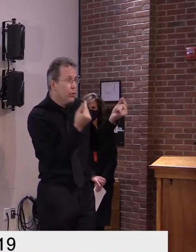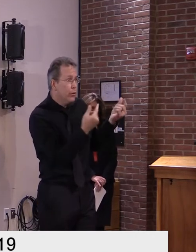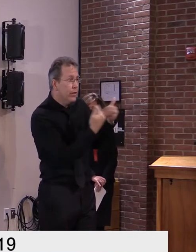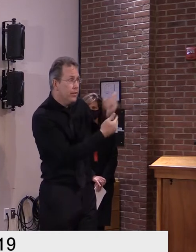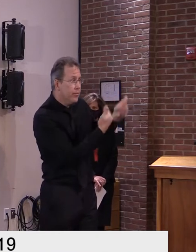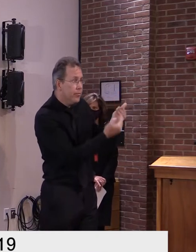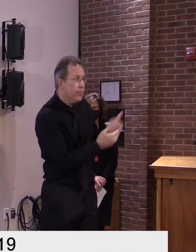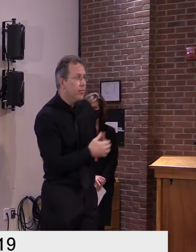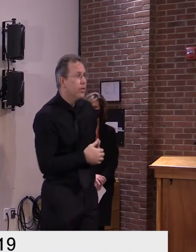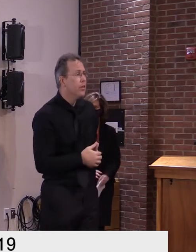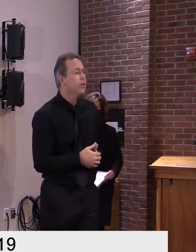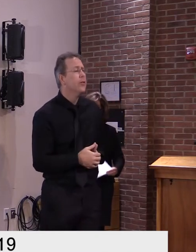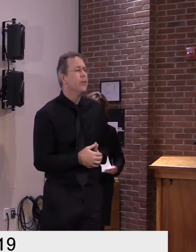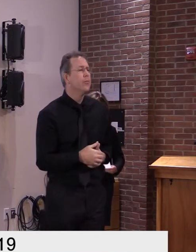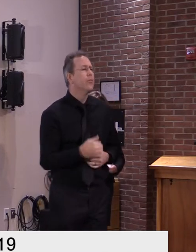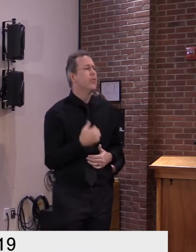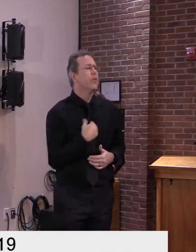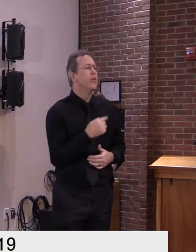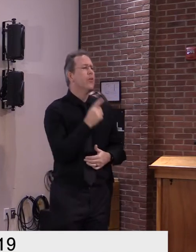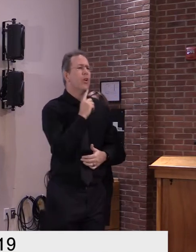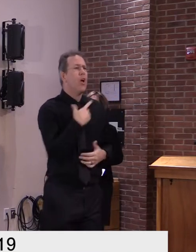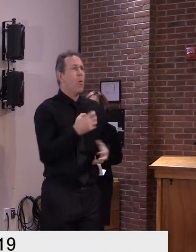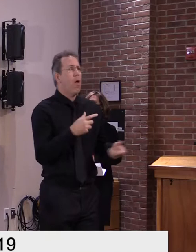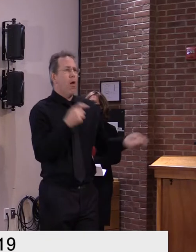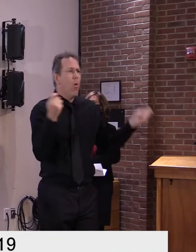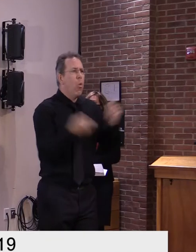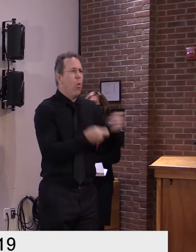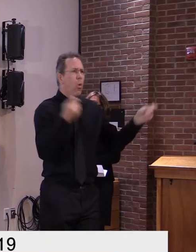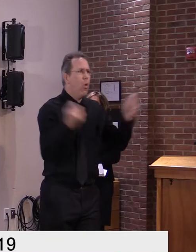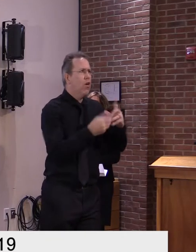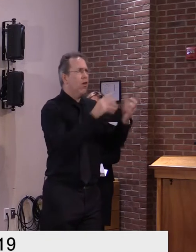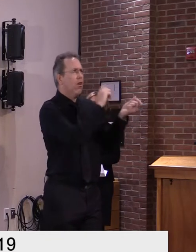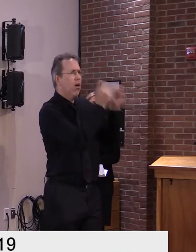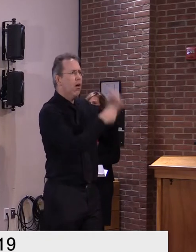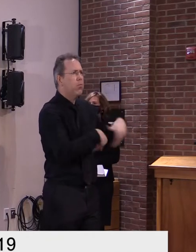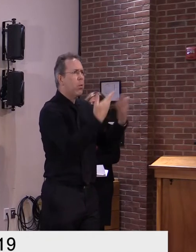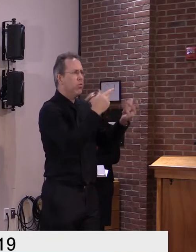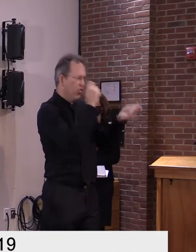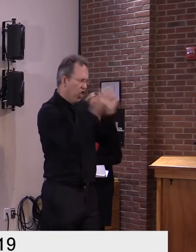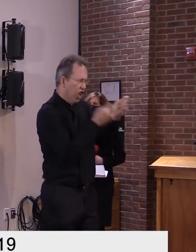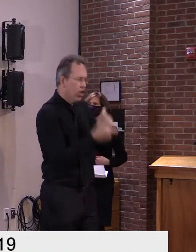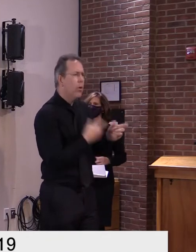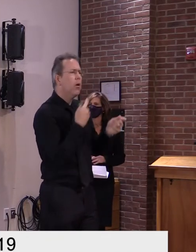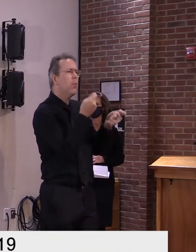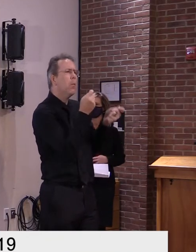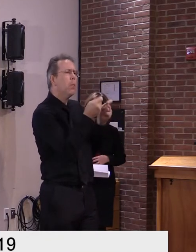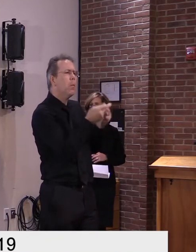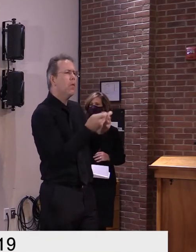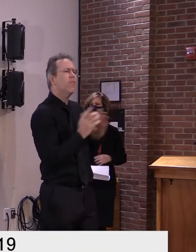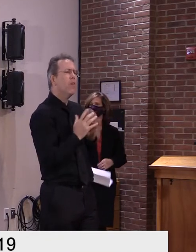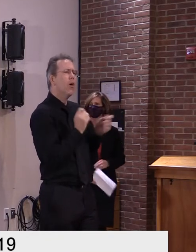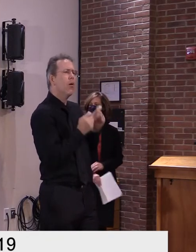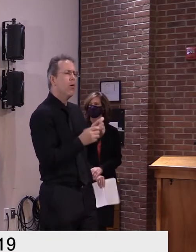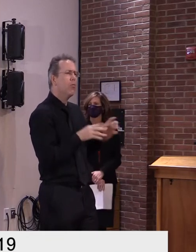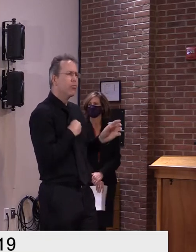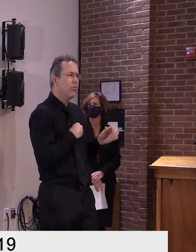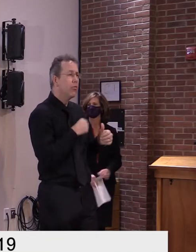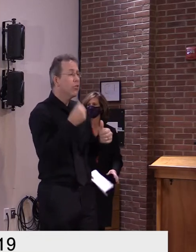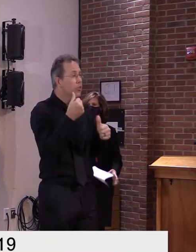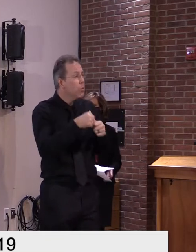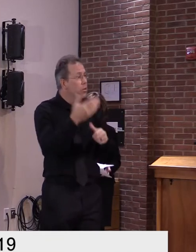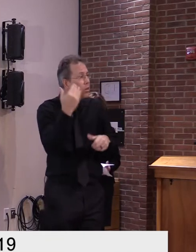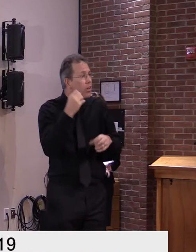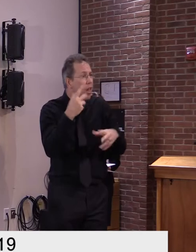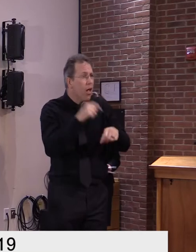many changes in how it's derived, because as you remember, we had to go through a lot of work to